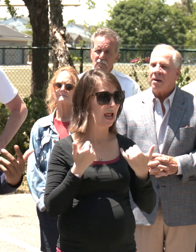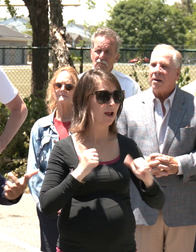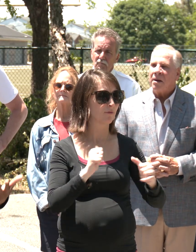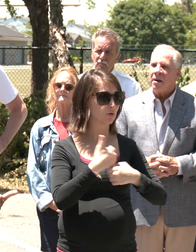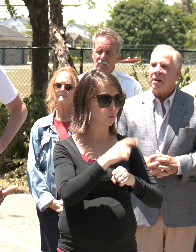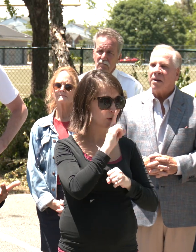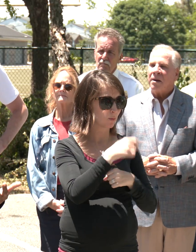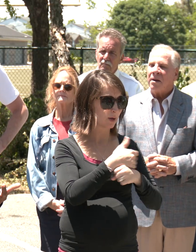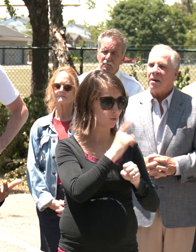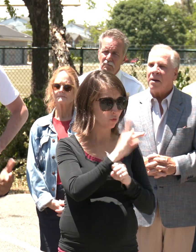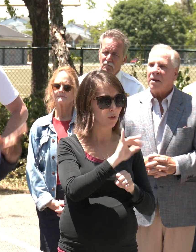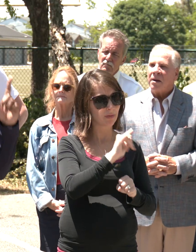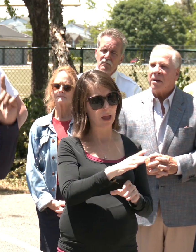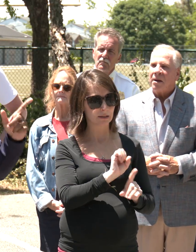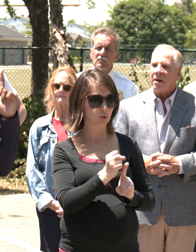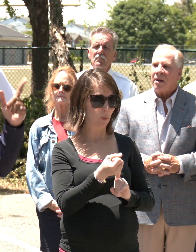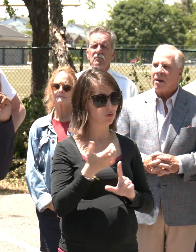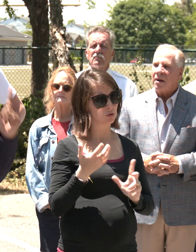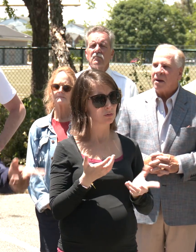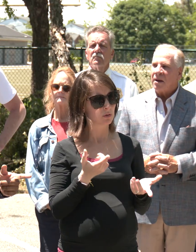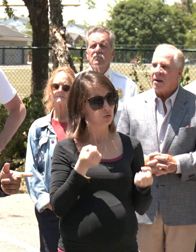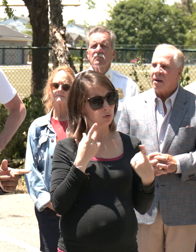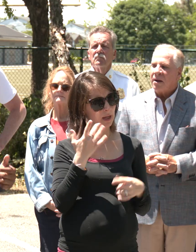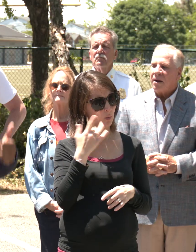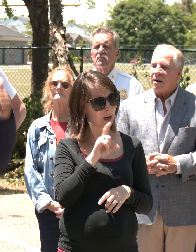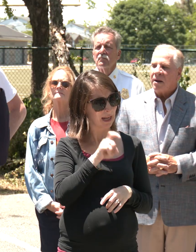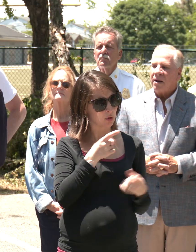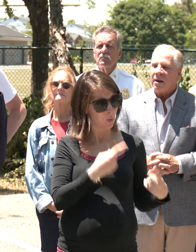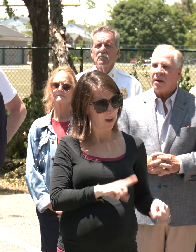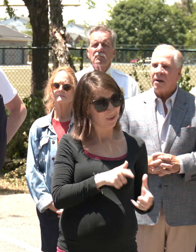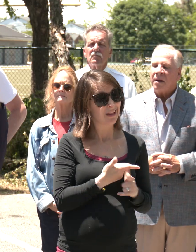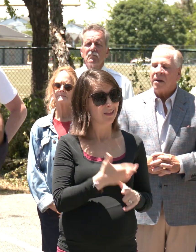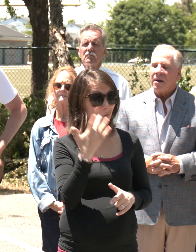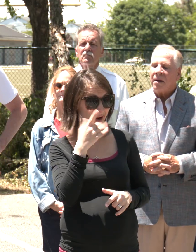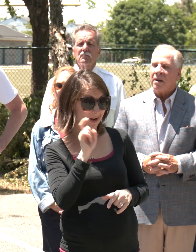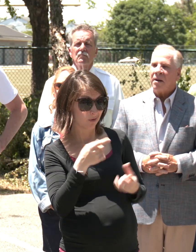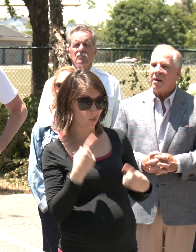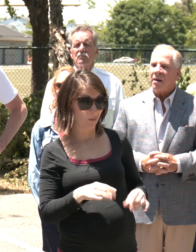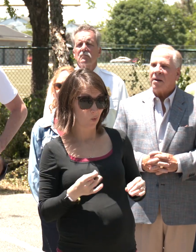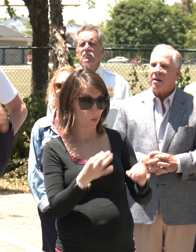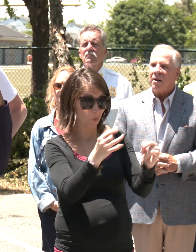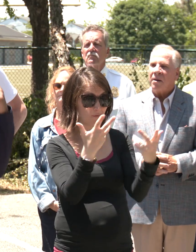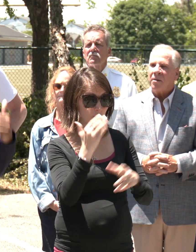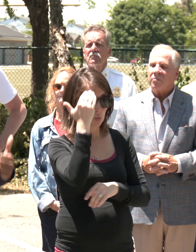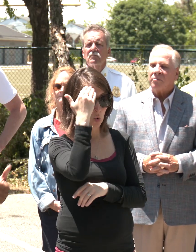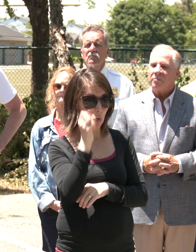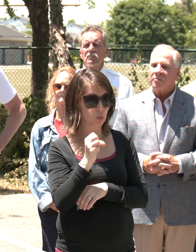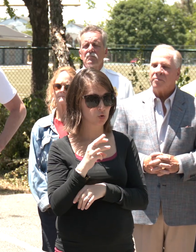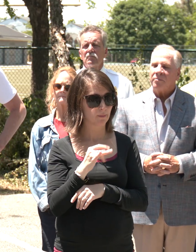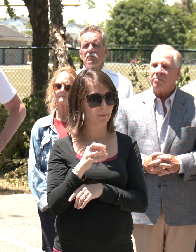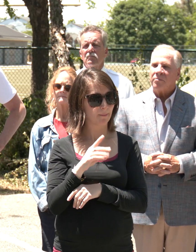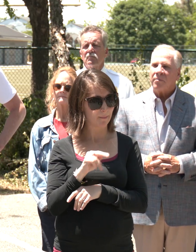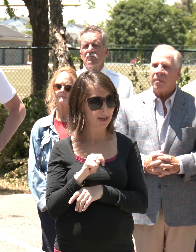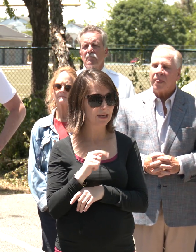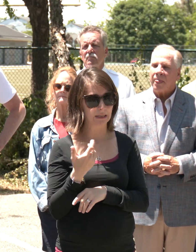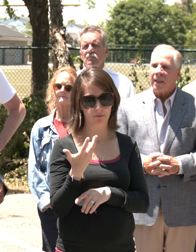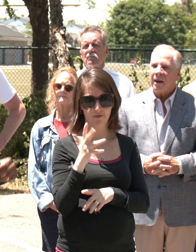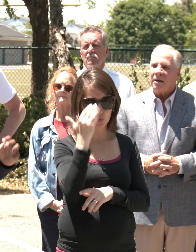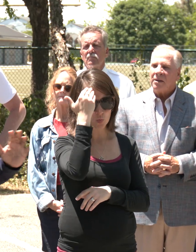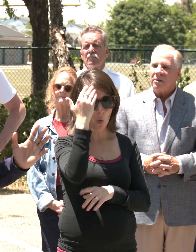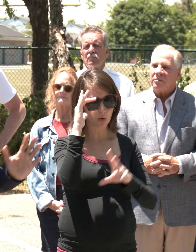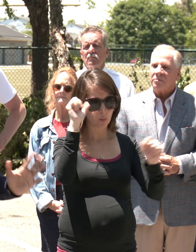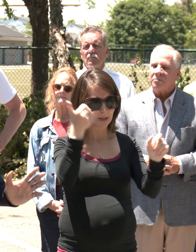the case on why that needs to be done and done quickly. And we know we have Senator Smith, who knows the president well.